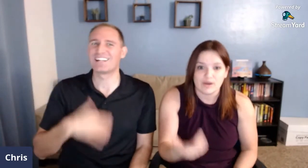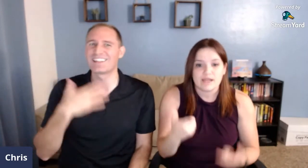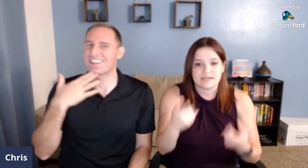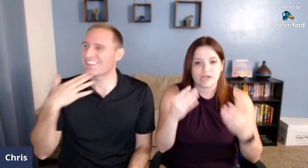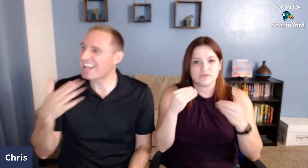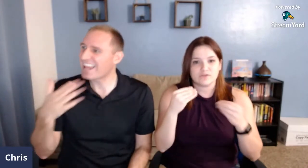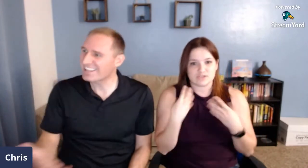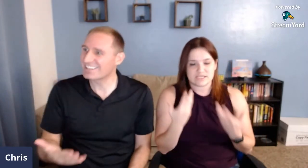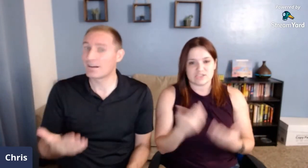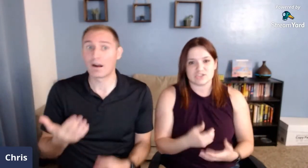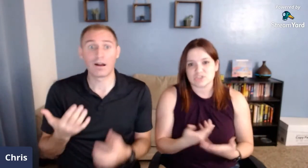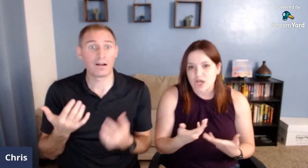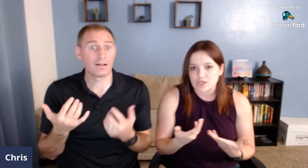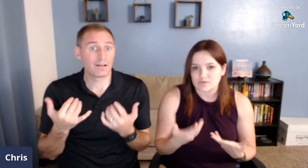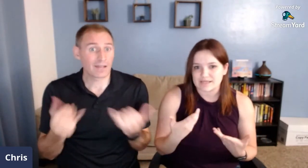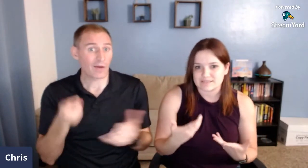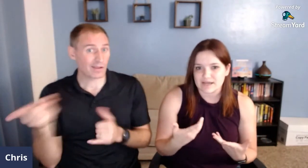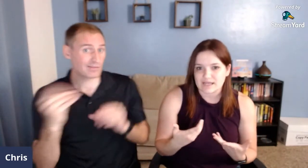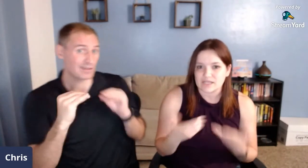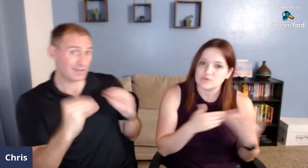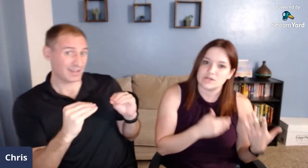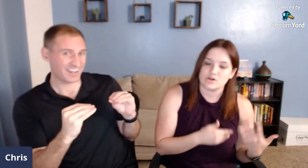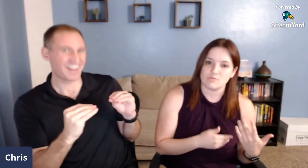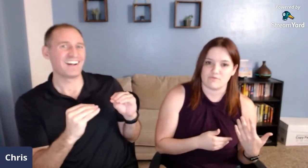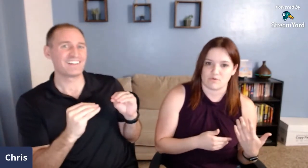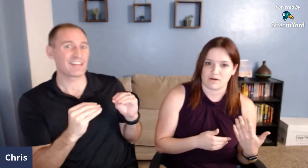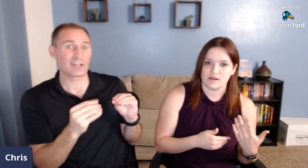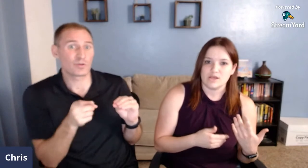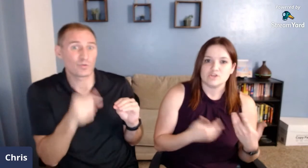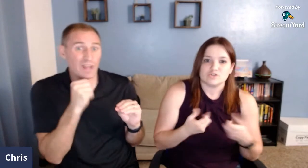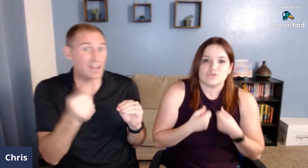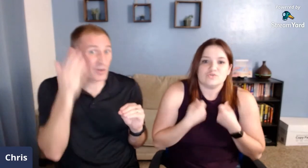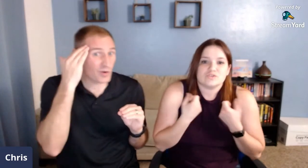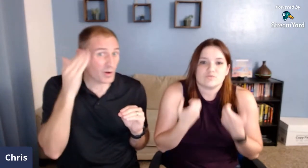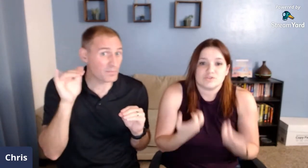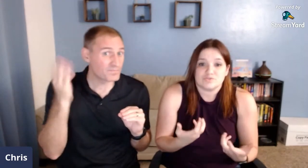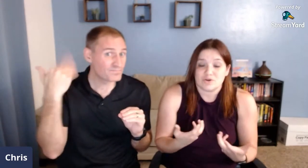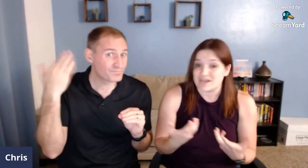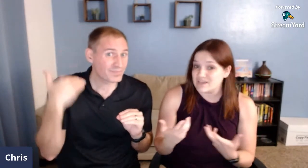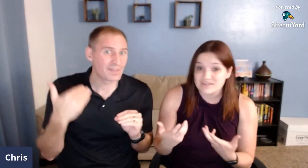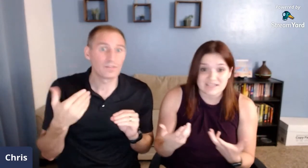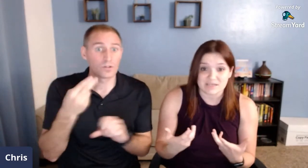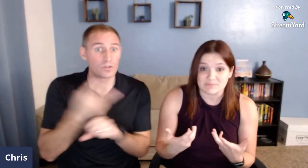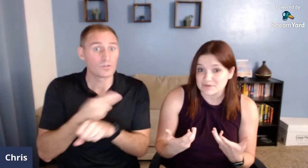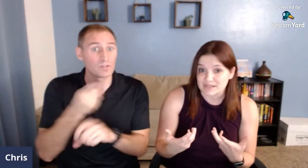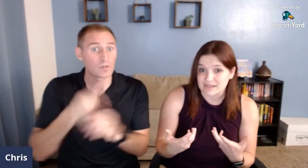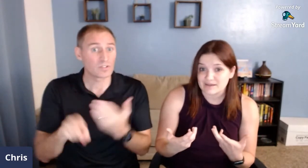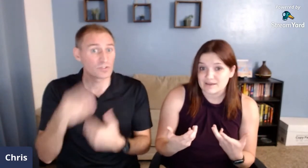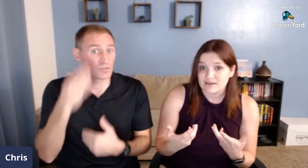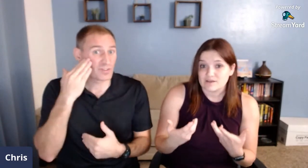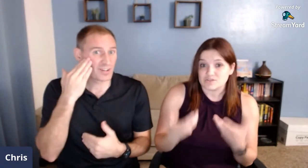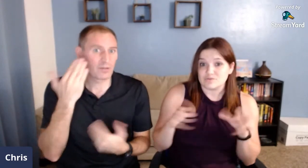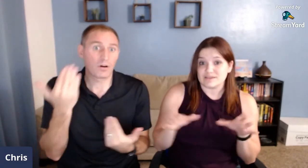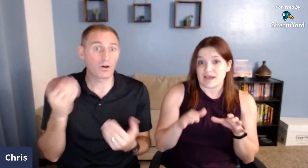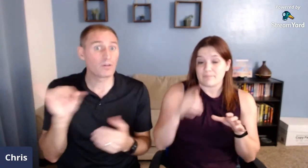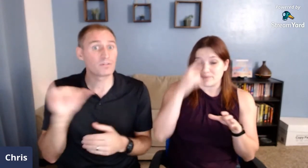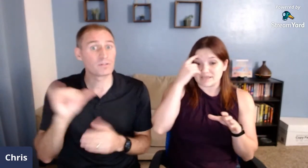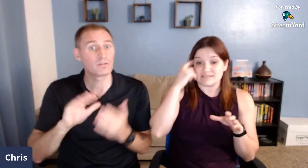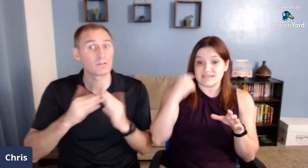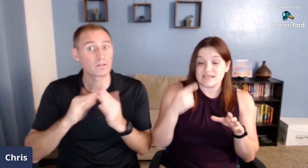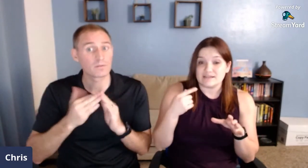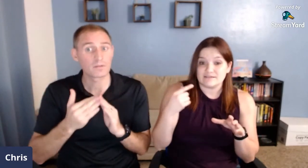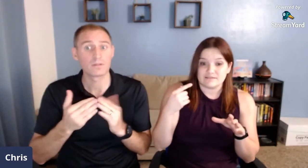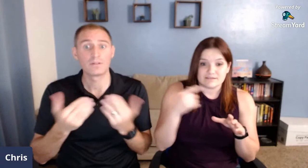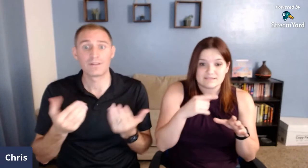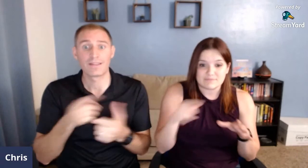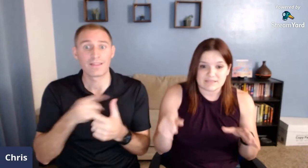Thank you. Now he's just taught you that sign that you didn't know before. So using what you know, even in the community, doing that,